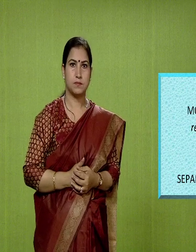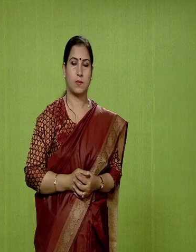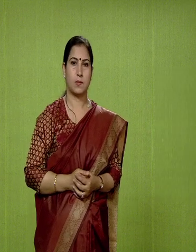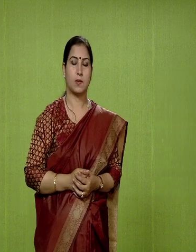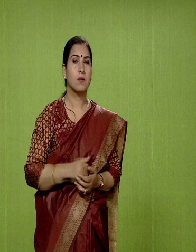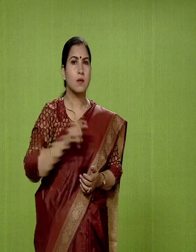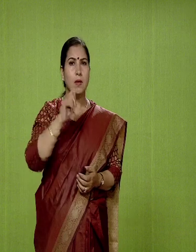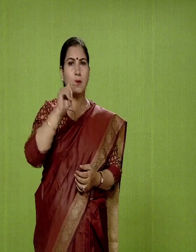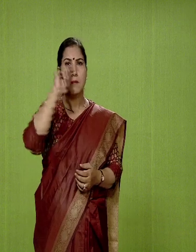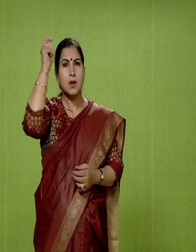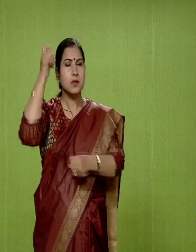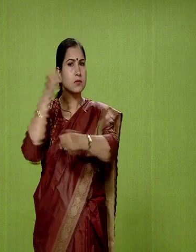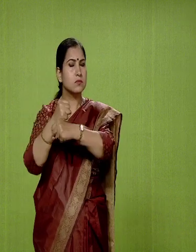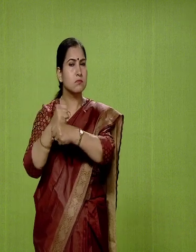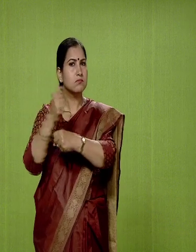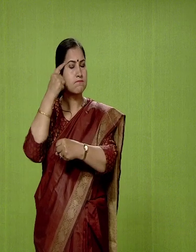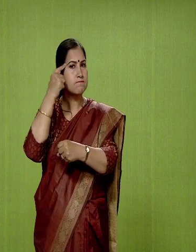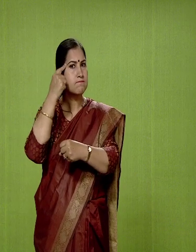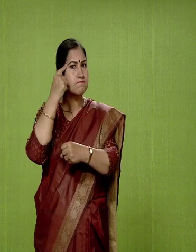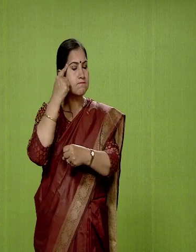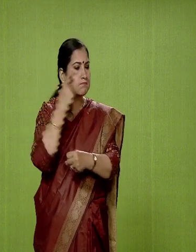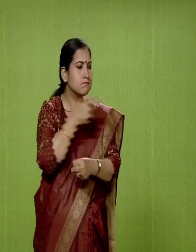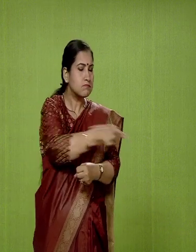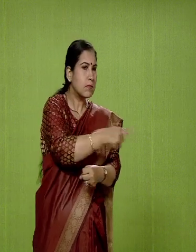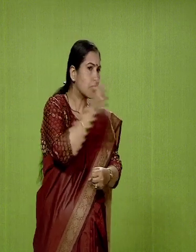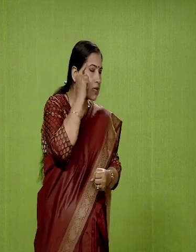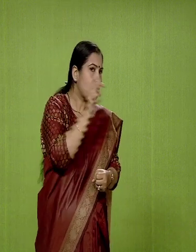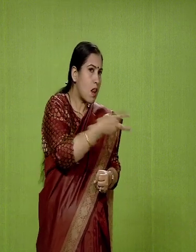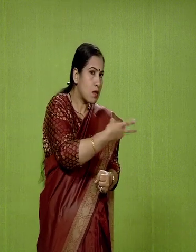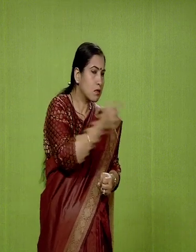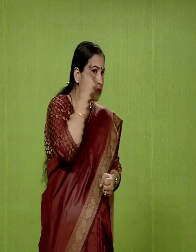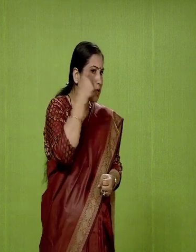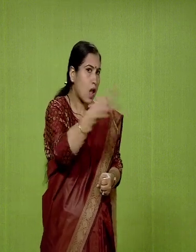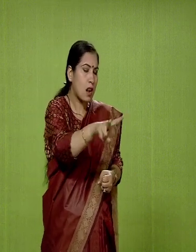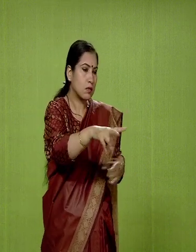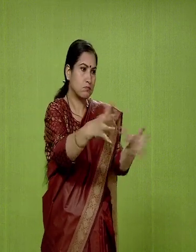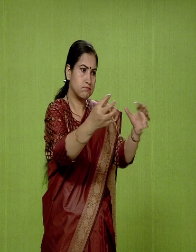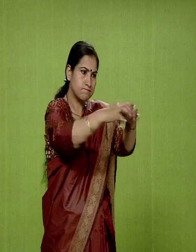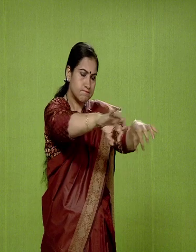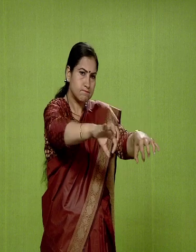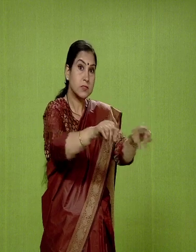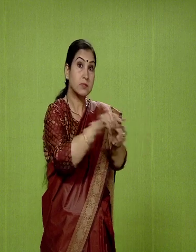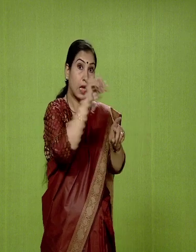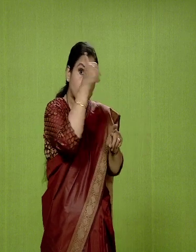The British tried to create differences between not only Hindu and Muslim